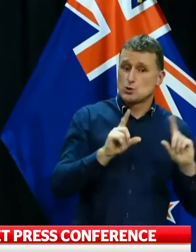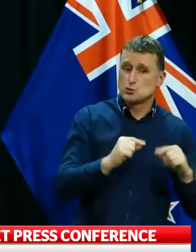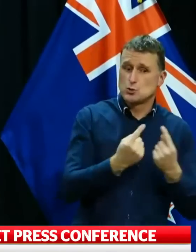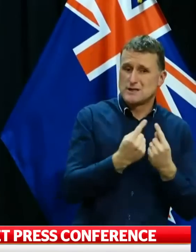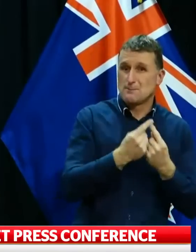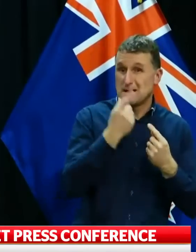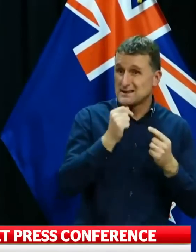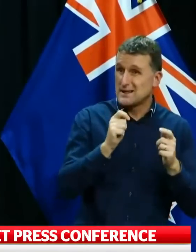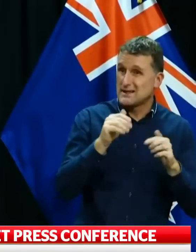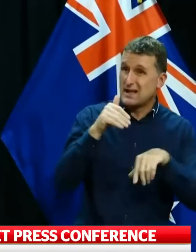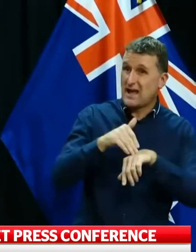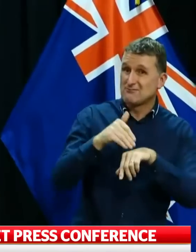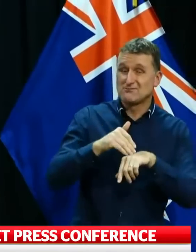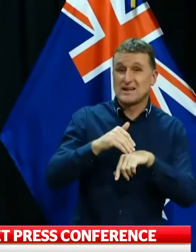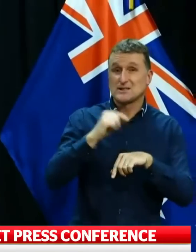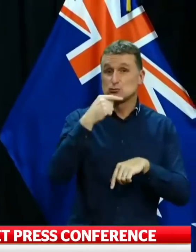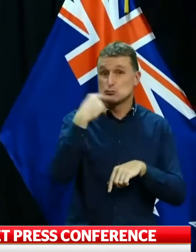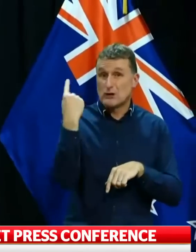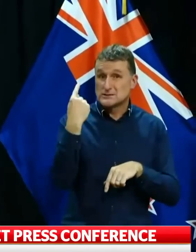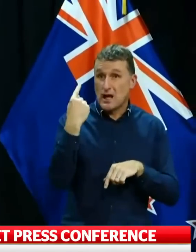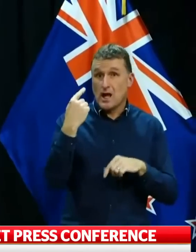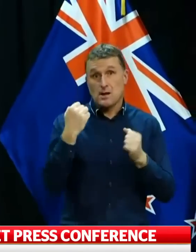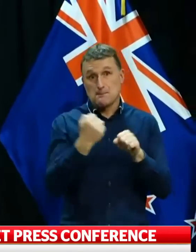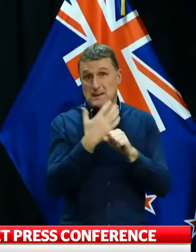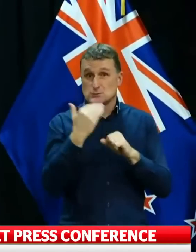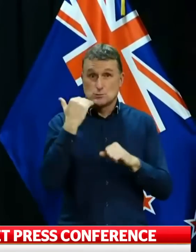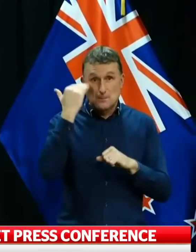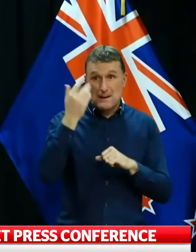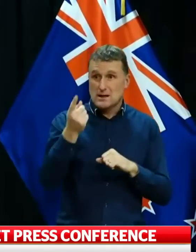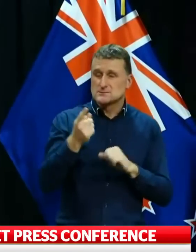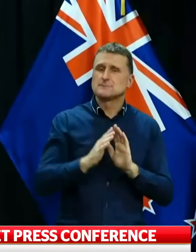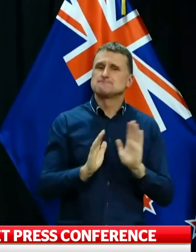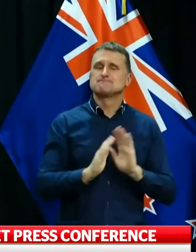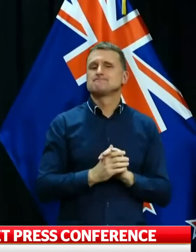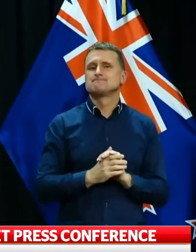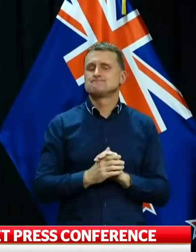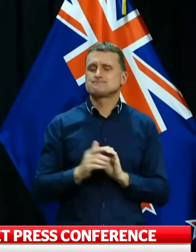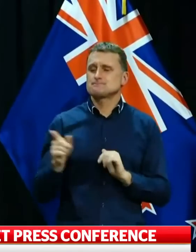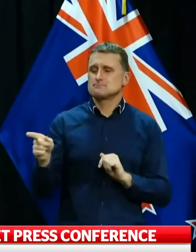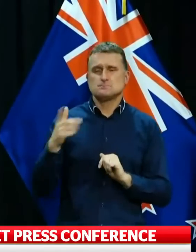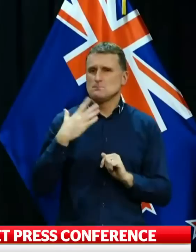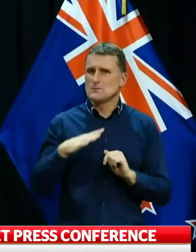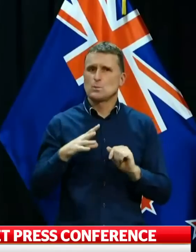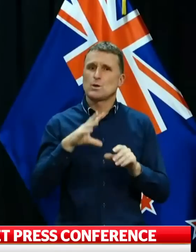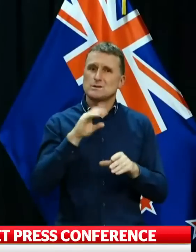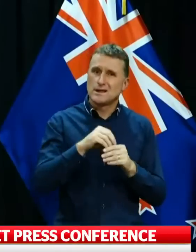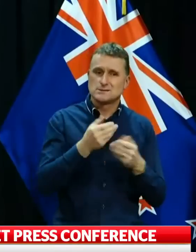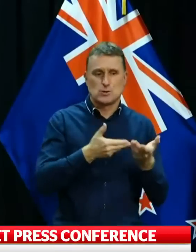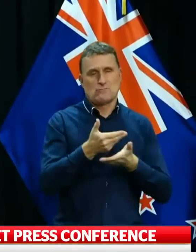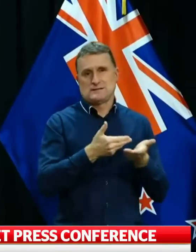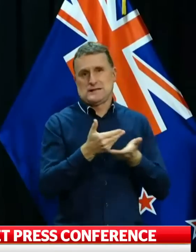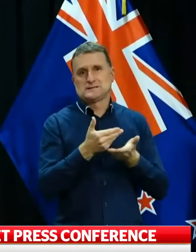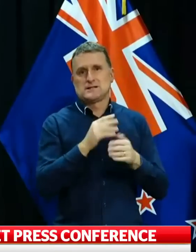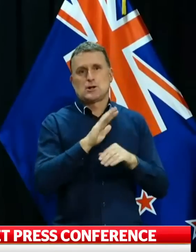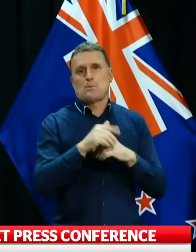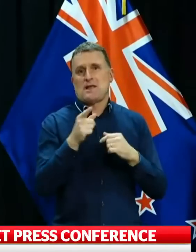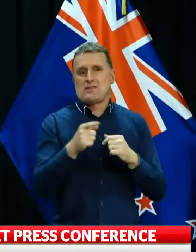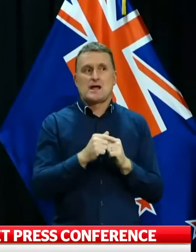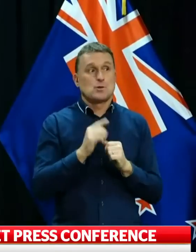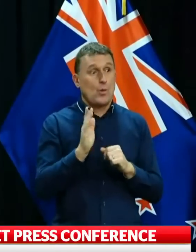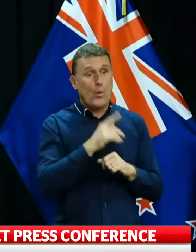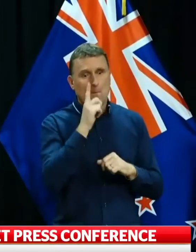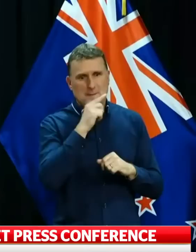into a commentary around statements made by other leaders. But what I think you'll find is that everyone has been seeking a